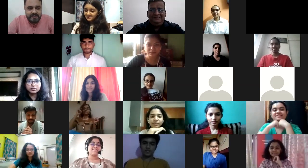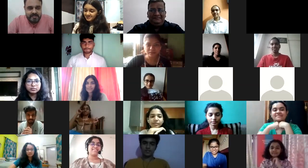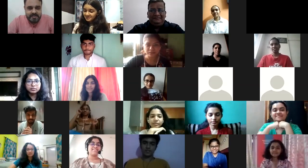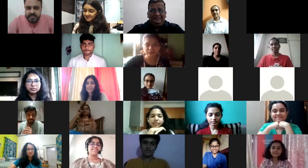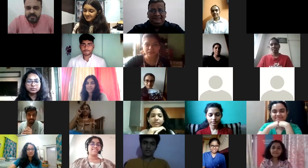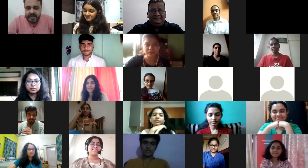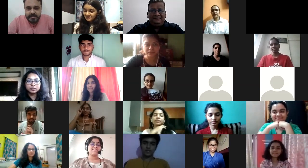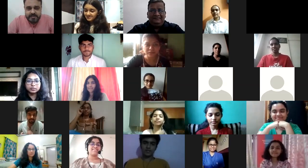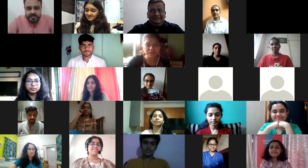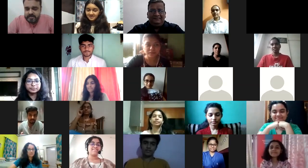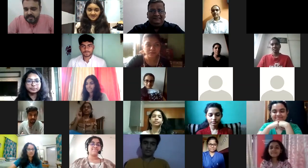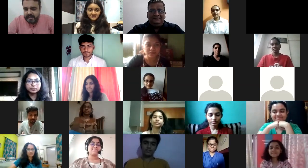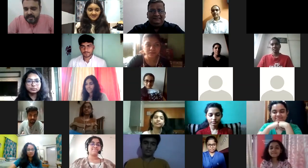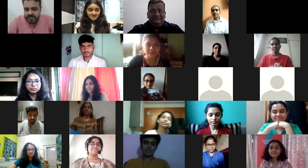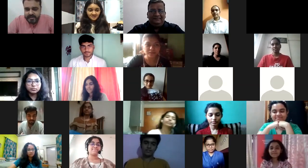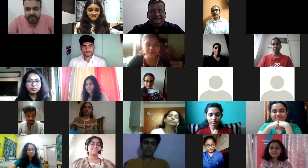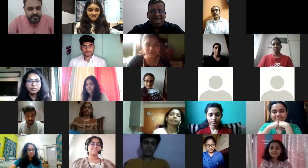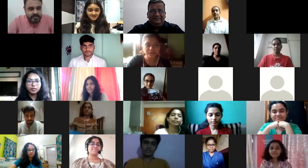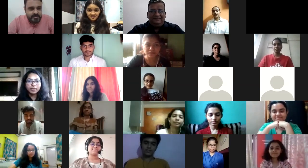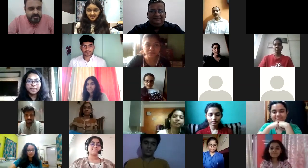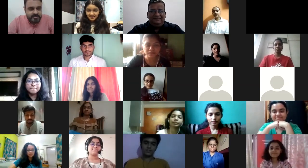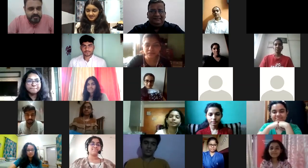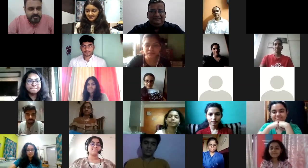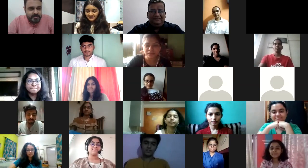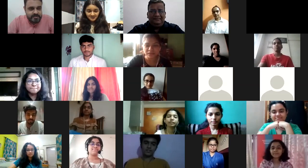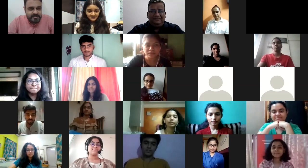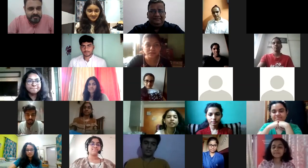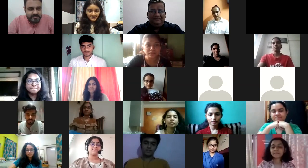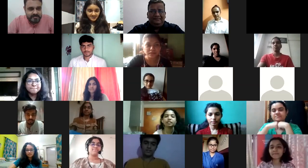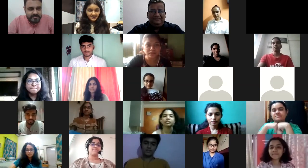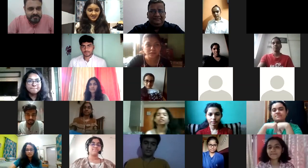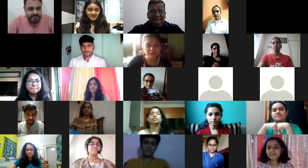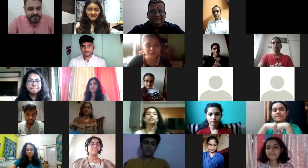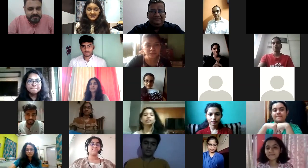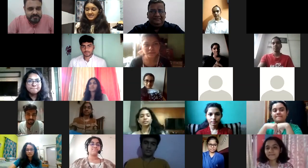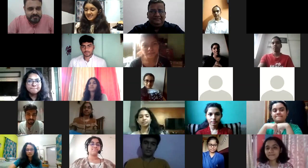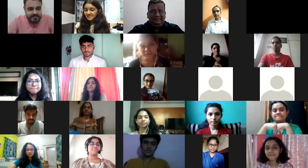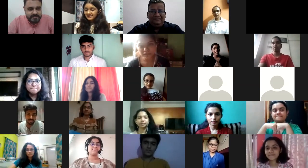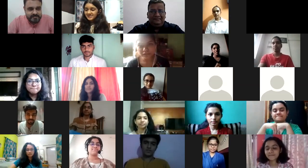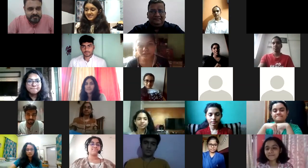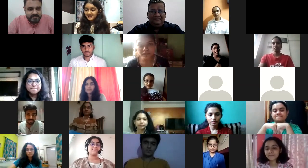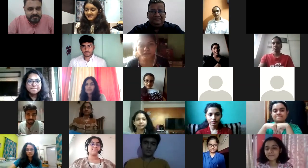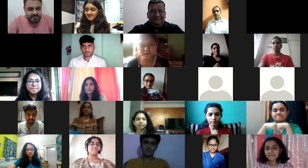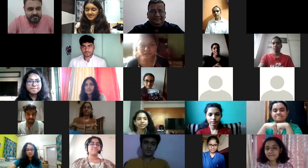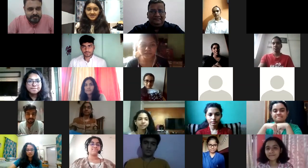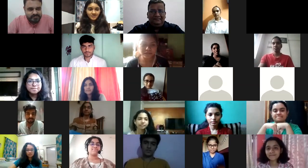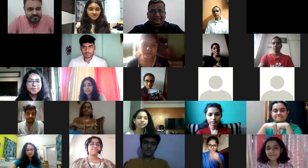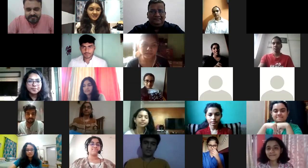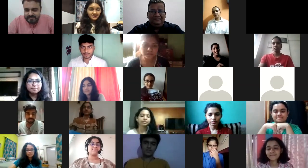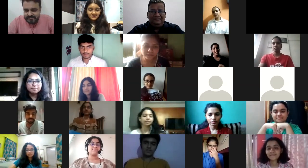Is anyone timing this? Because I think I lost track of the watch. Yes, I think we started at around 5 and